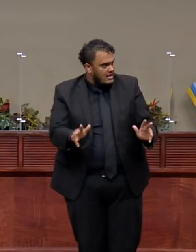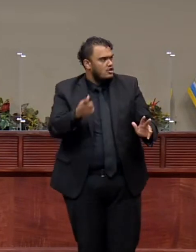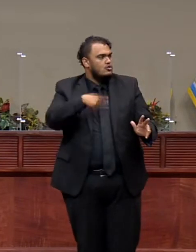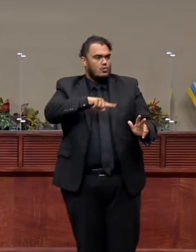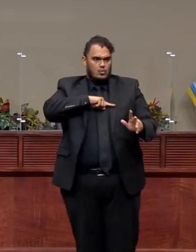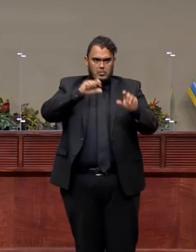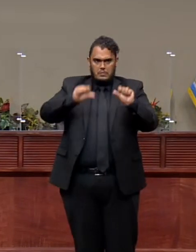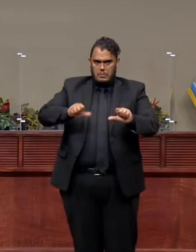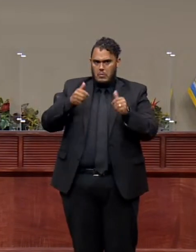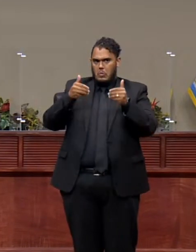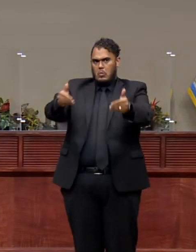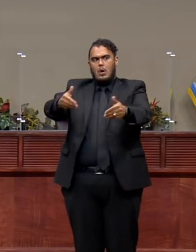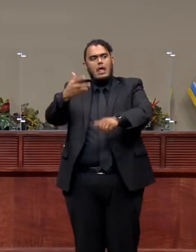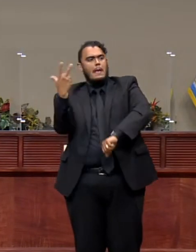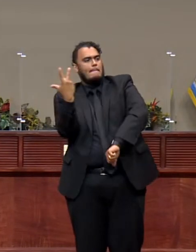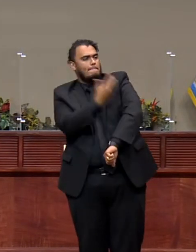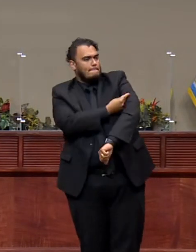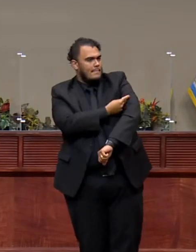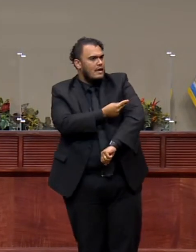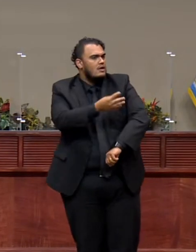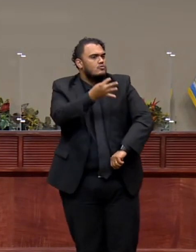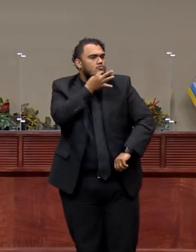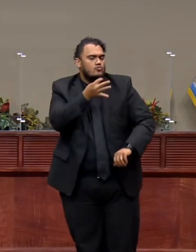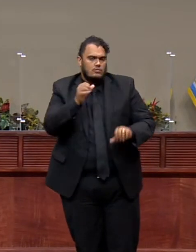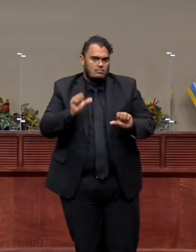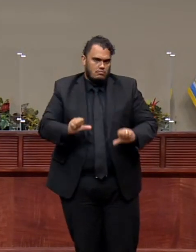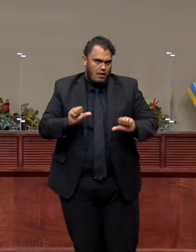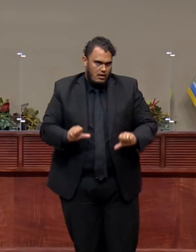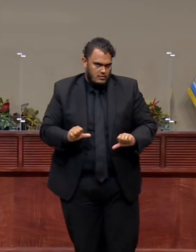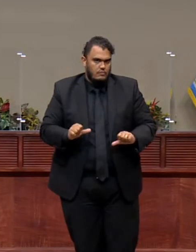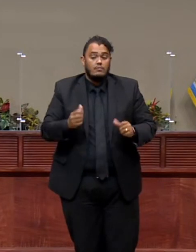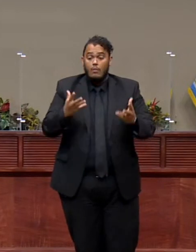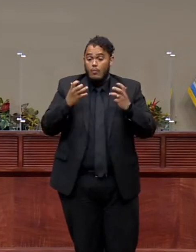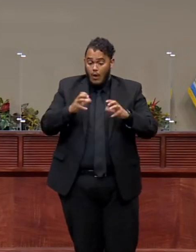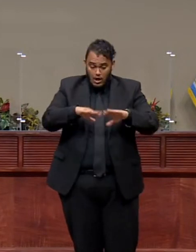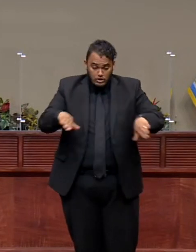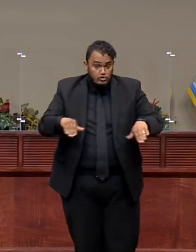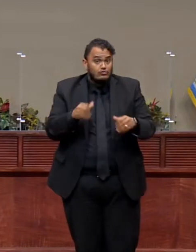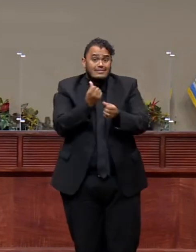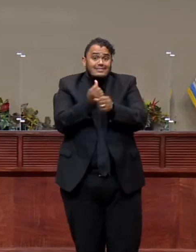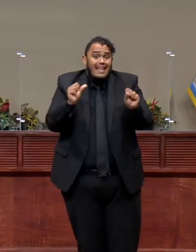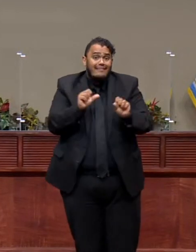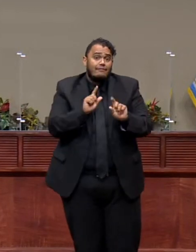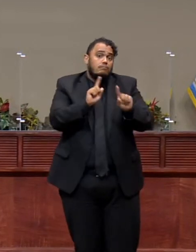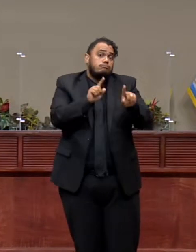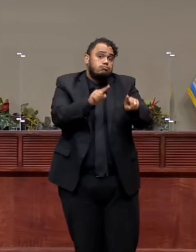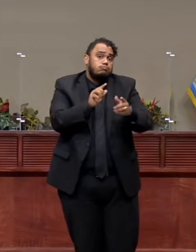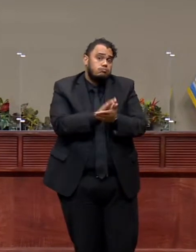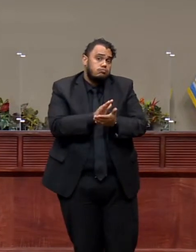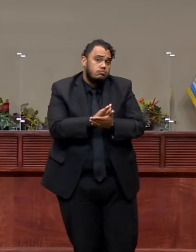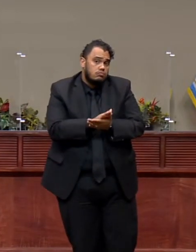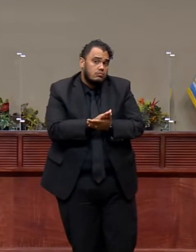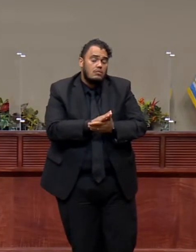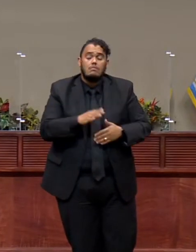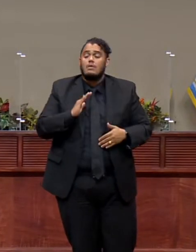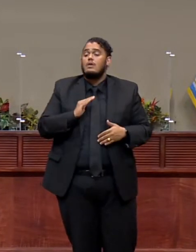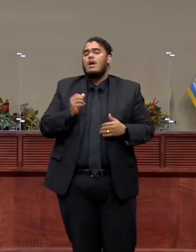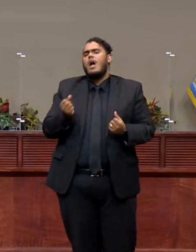possible so that they can continue to safely going to school. Our population in that age group is